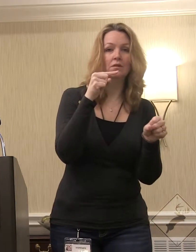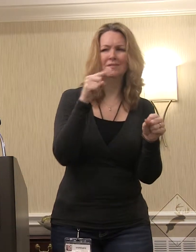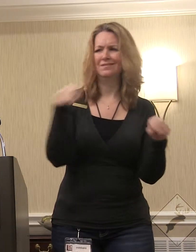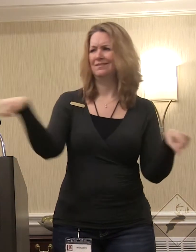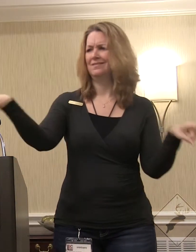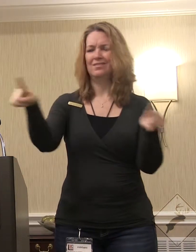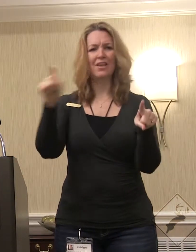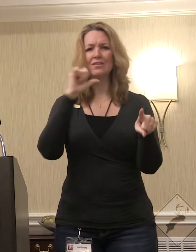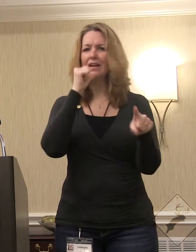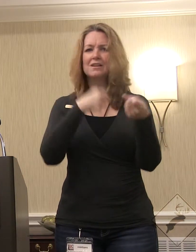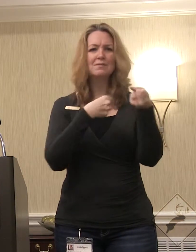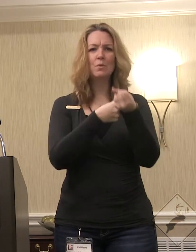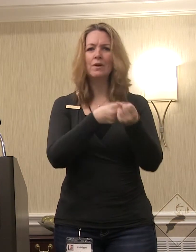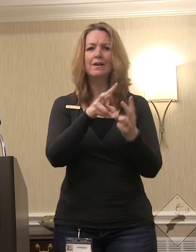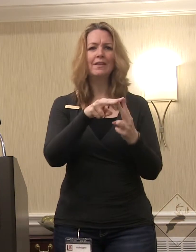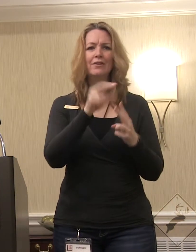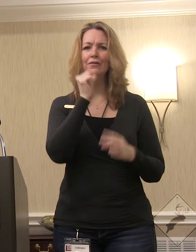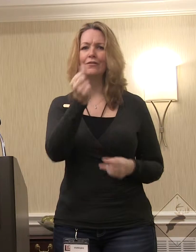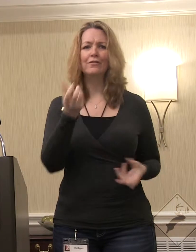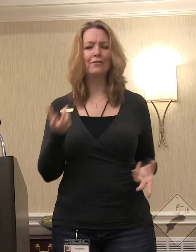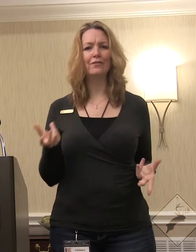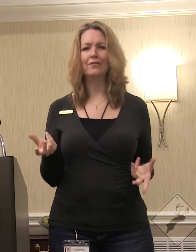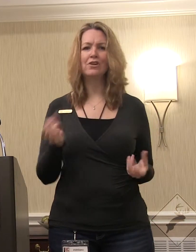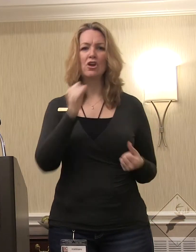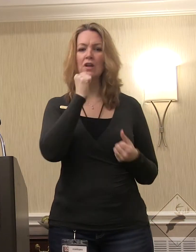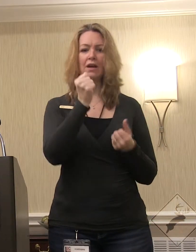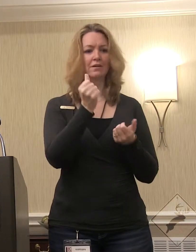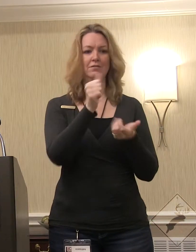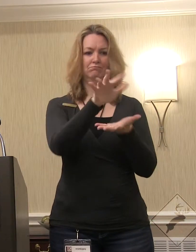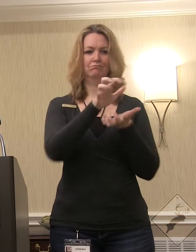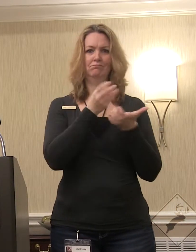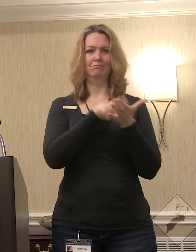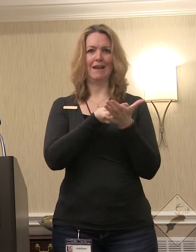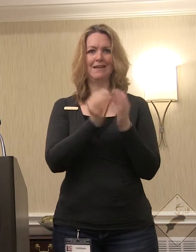going to believe it. You're not going to get any money.